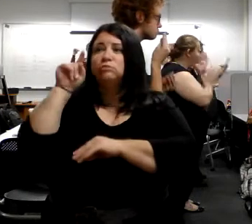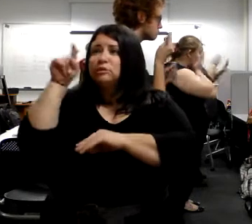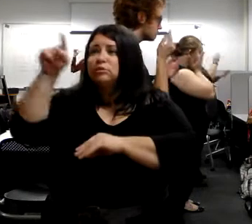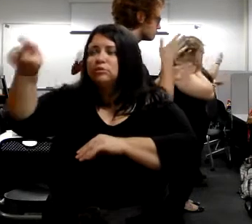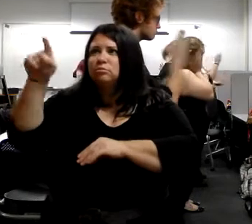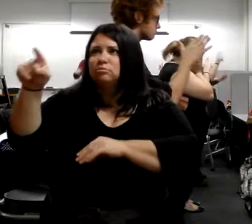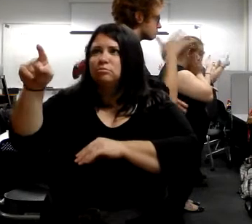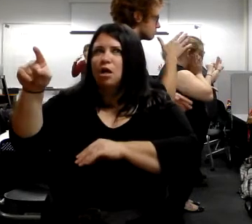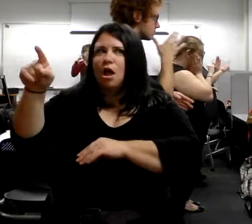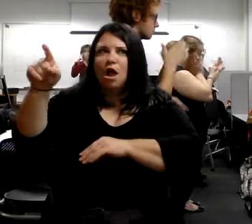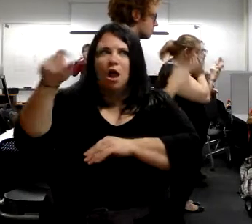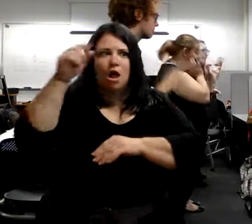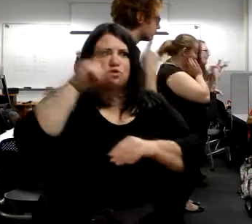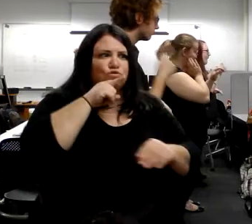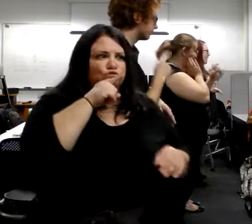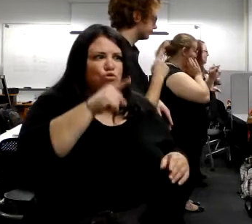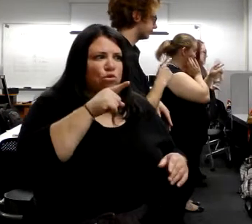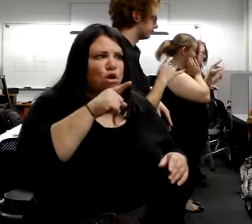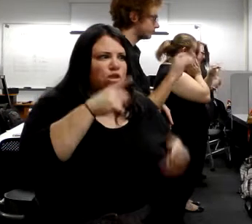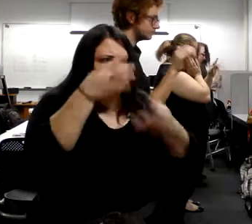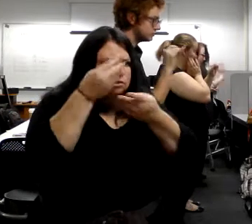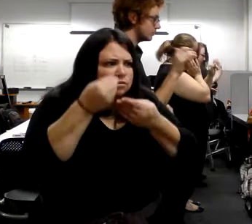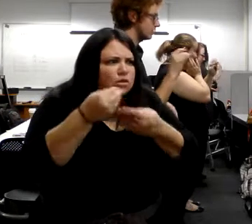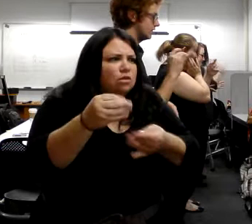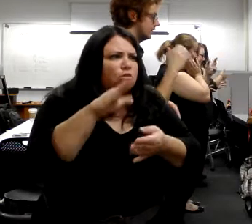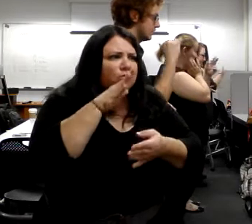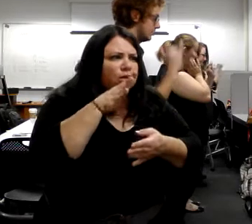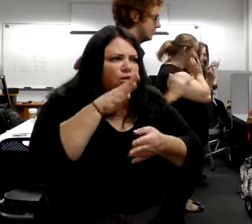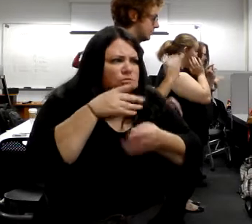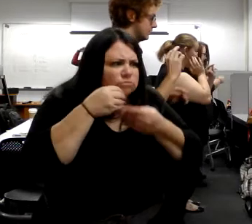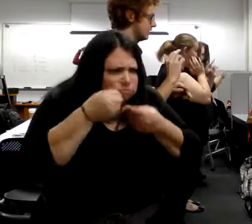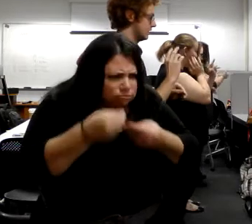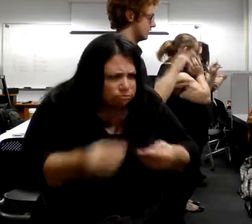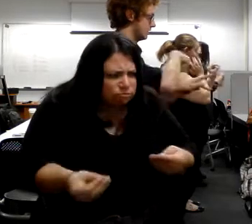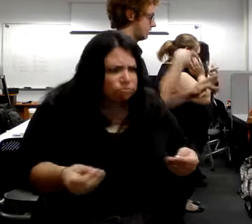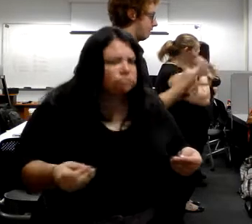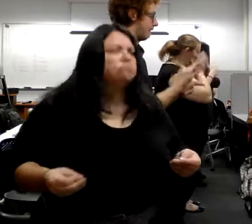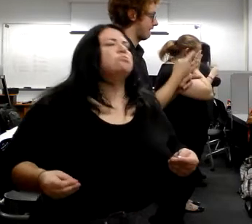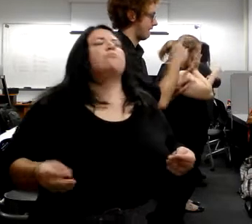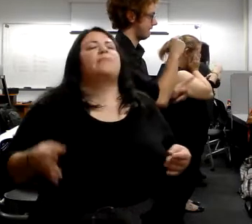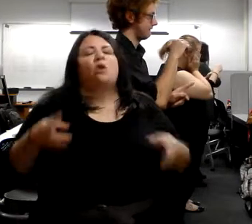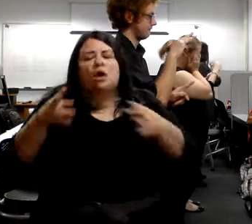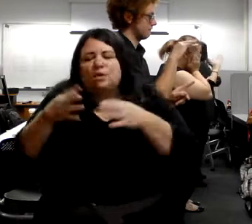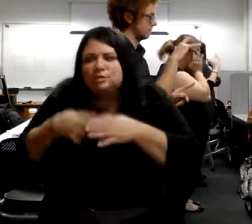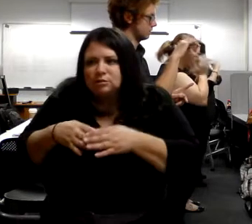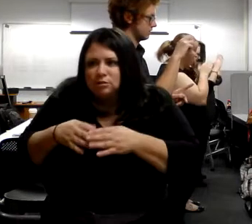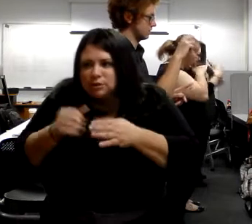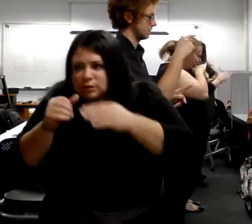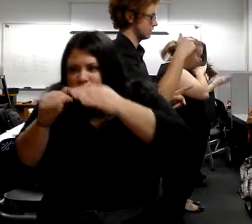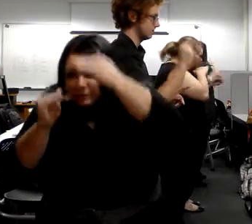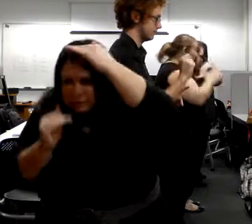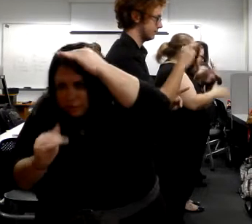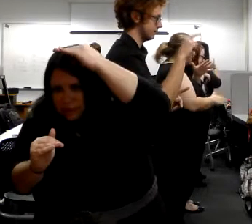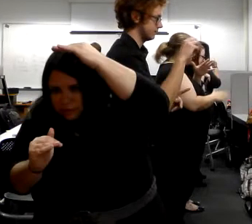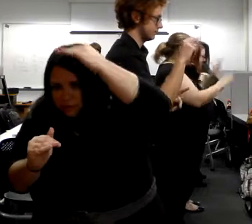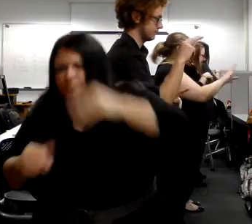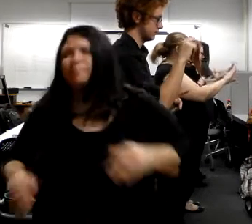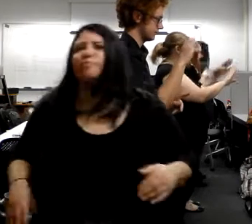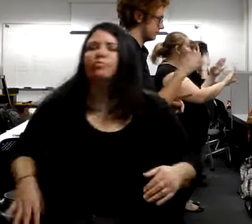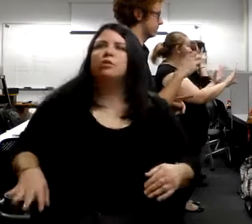version of the Twilight Zone? So I hid in the box, and I heard my mom open the door, and I heard an older version of Selena's